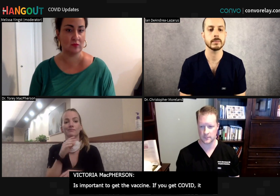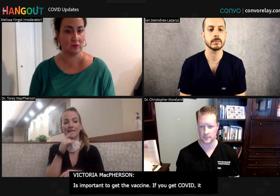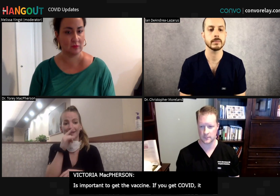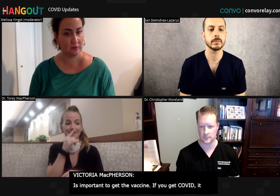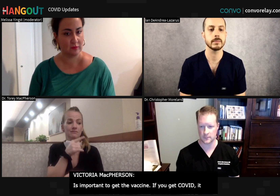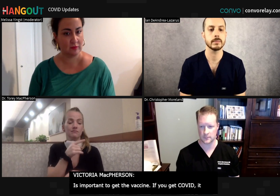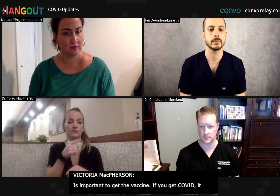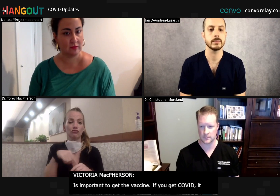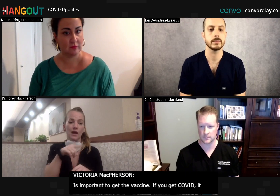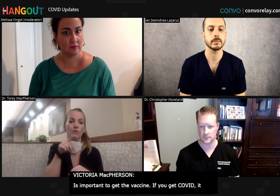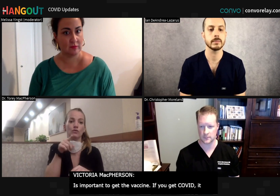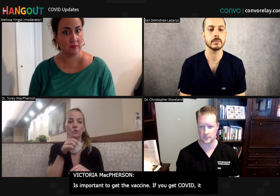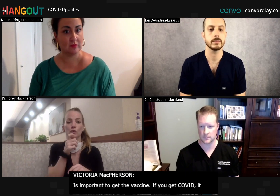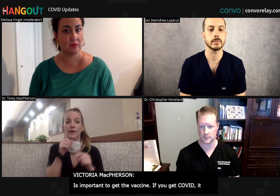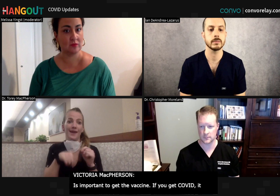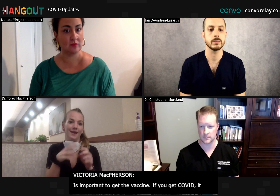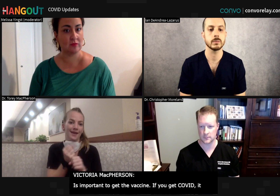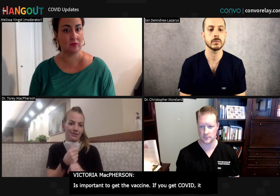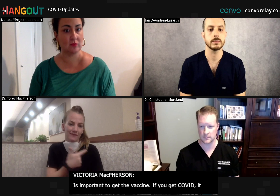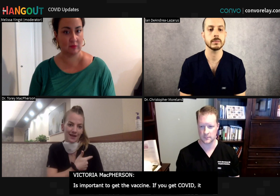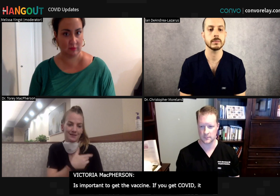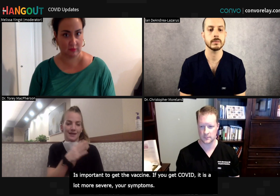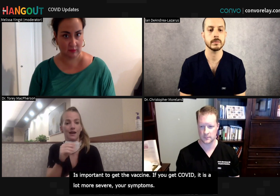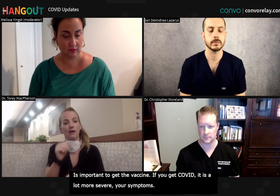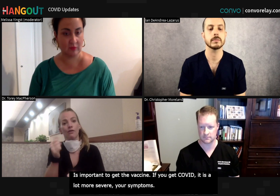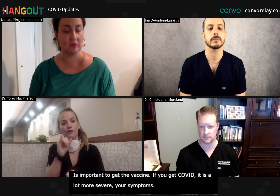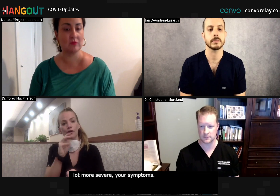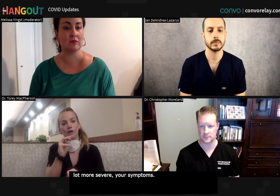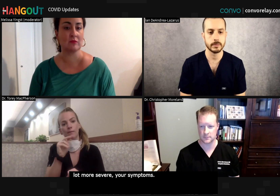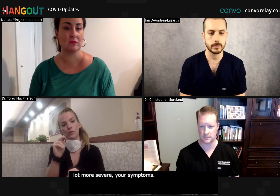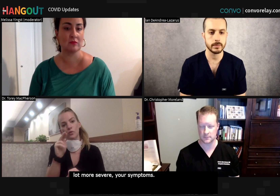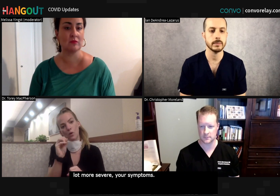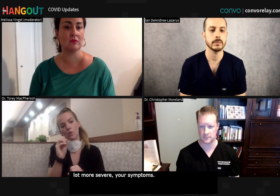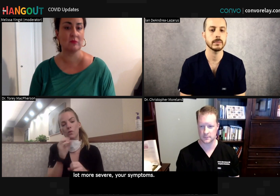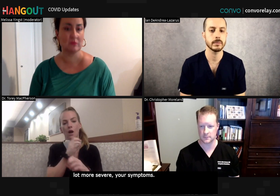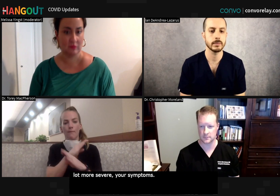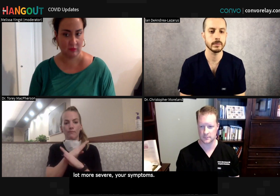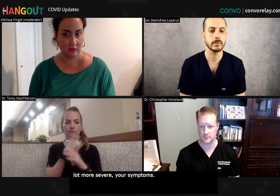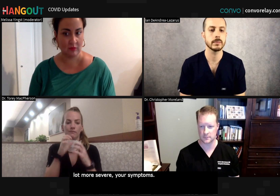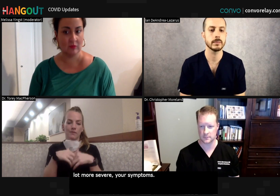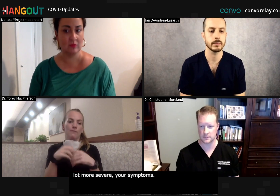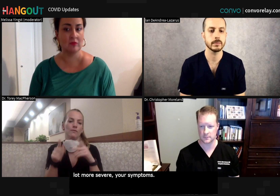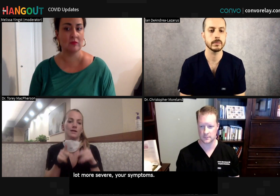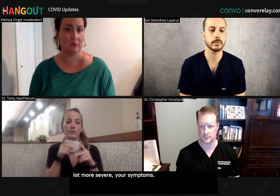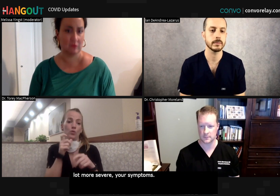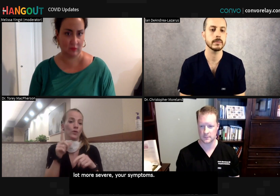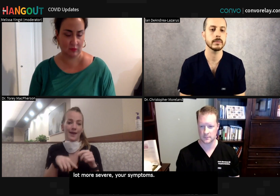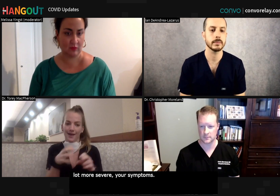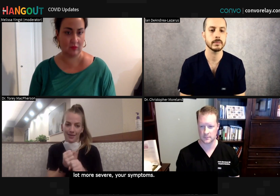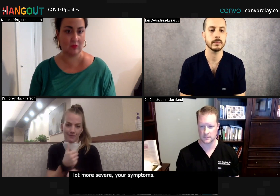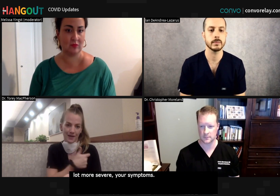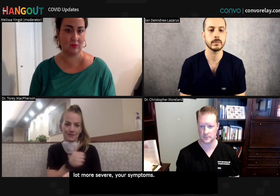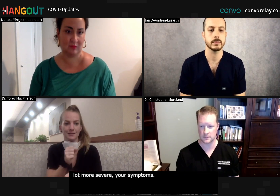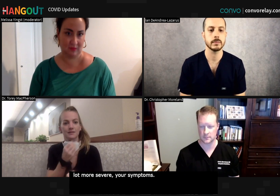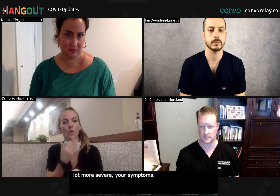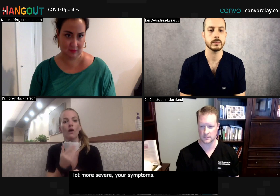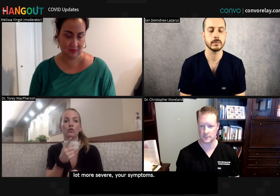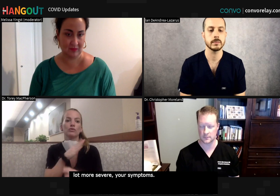You are protecting kids around you who can't get the vaccine or other immunocompromised people who cannot